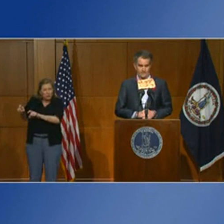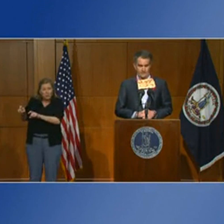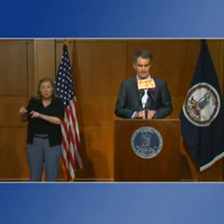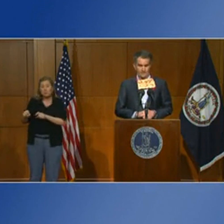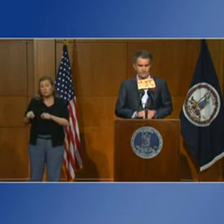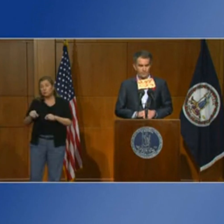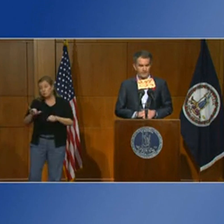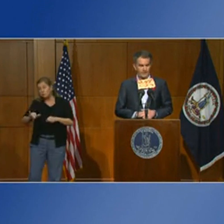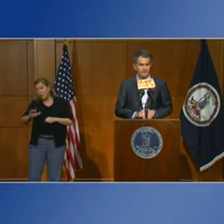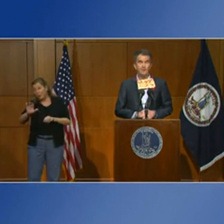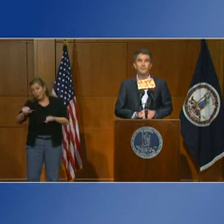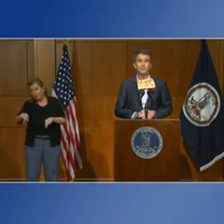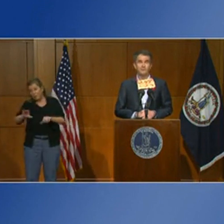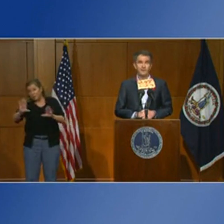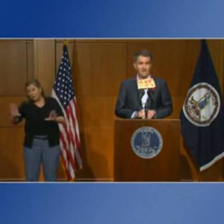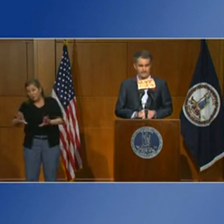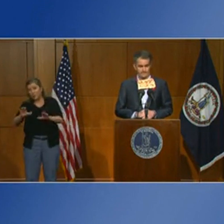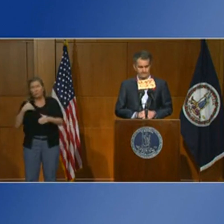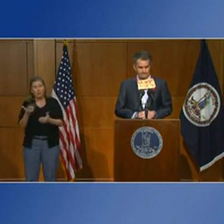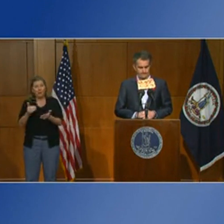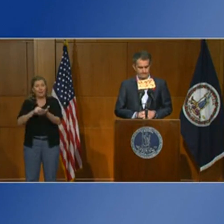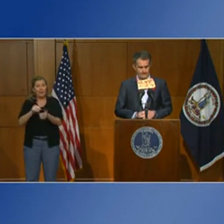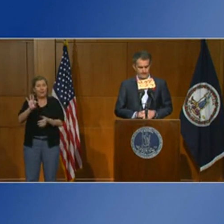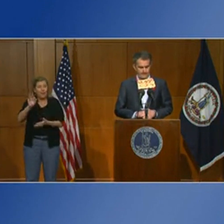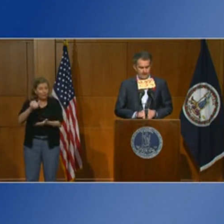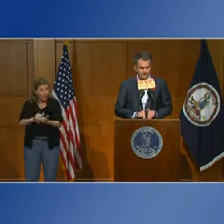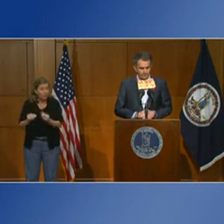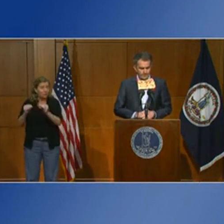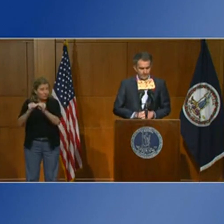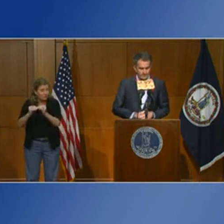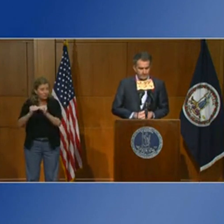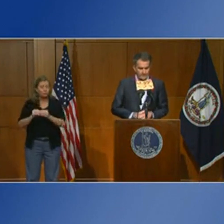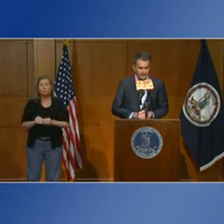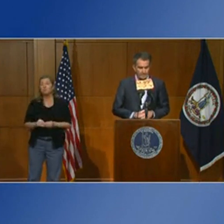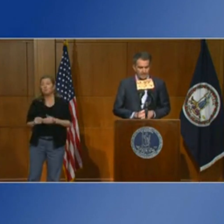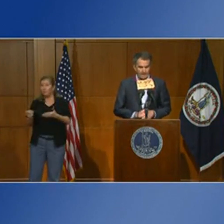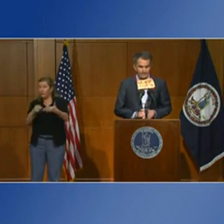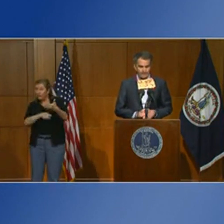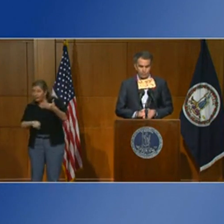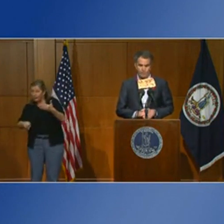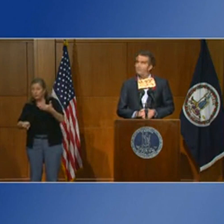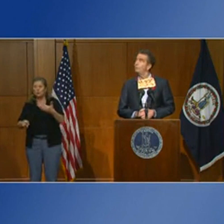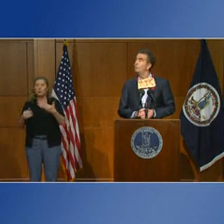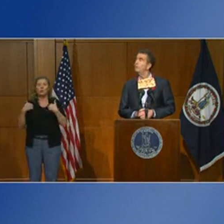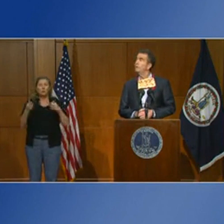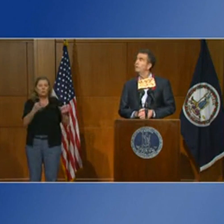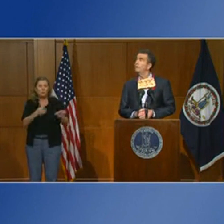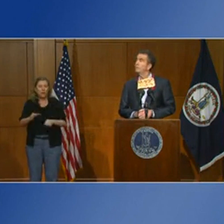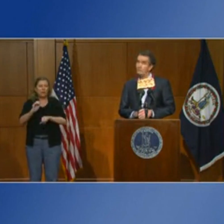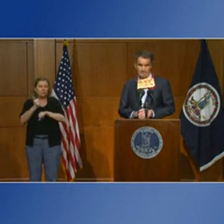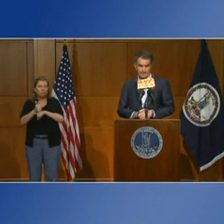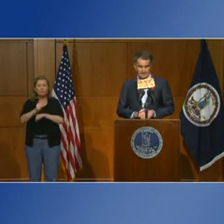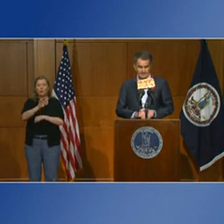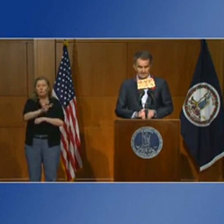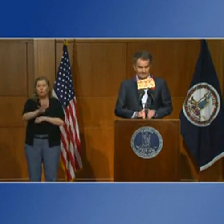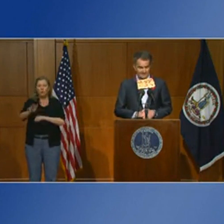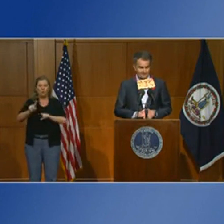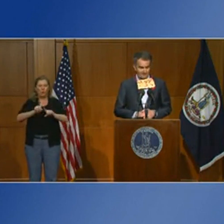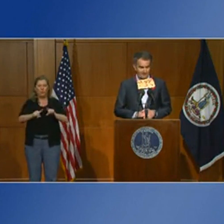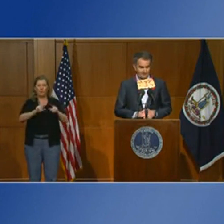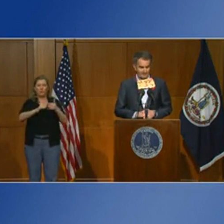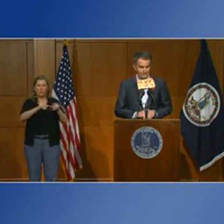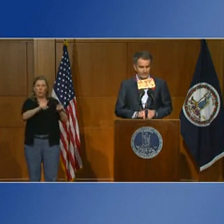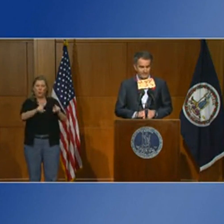9,000 this week as of Sunday. Next week, we have planned 44 community